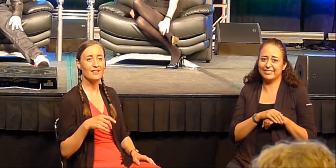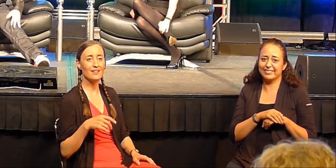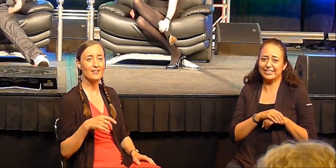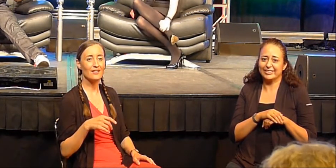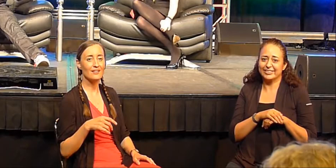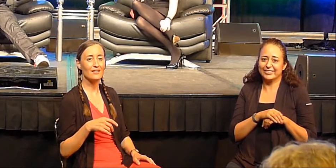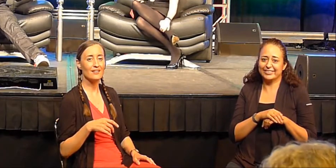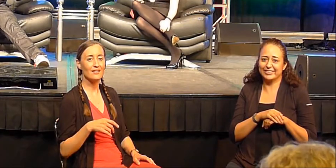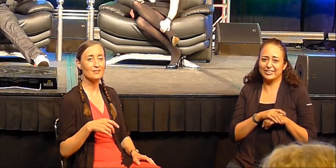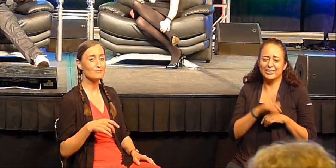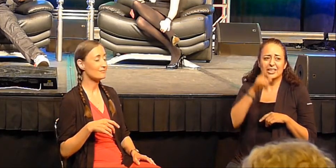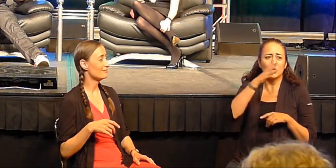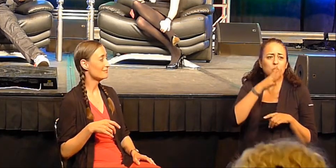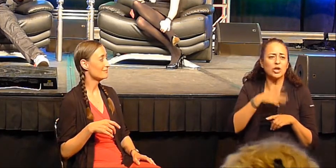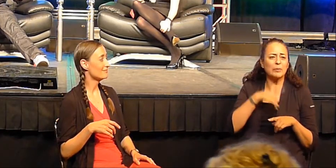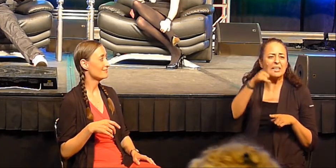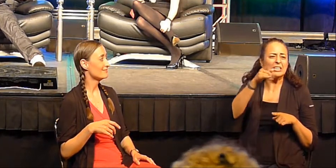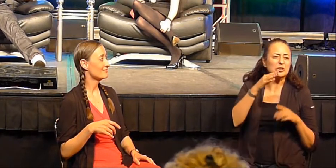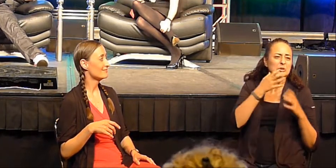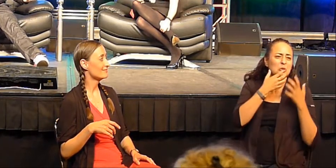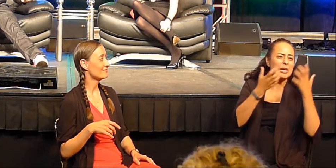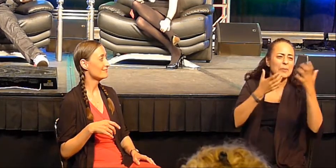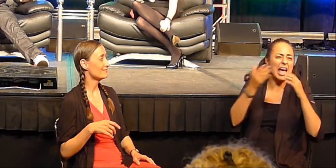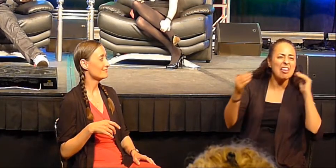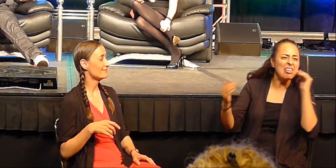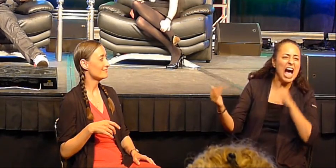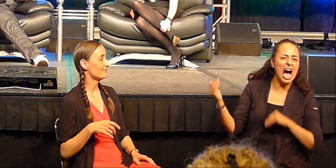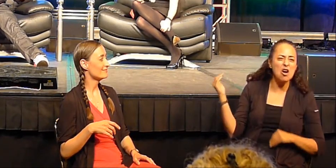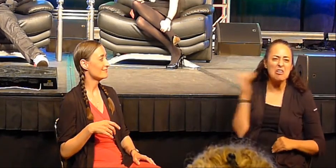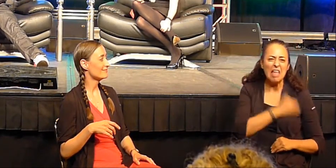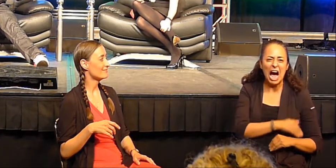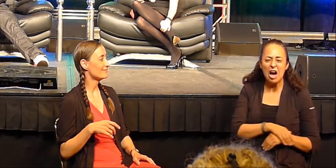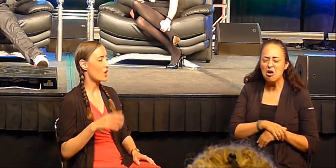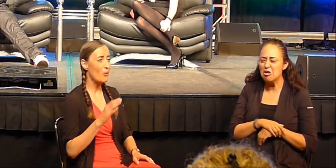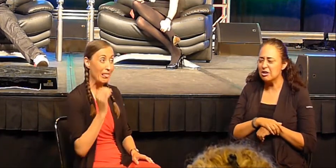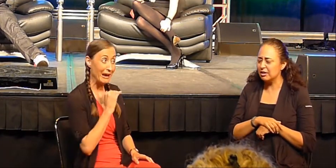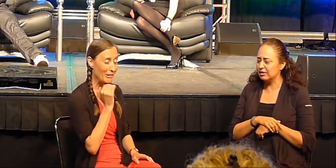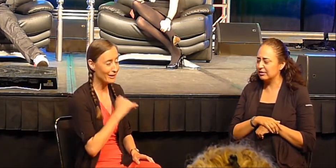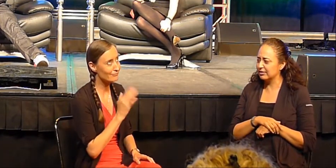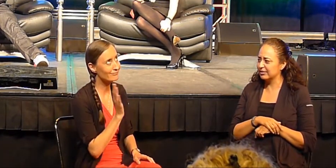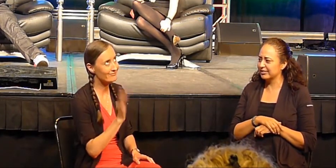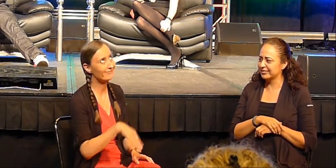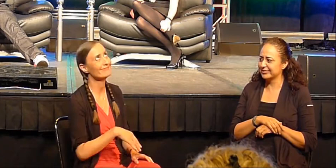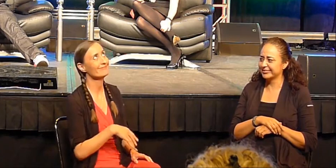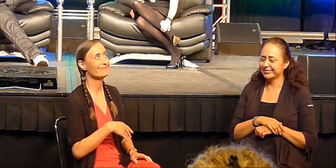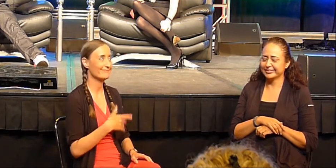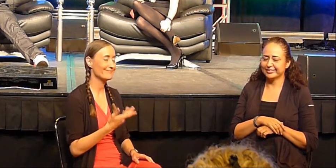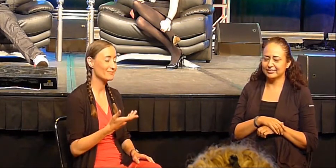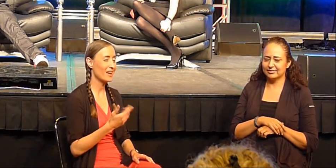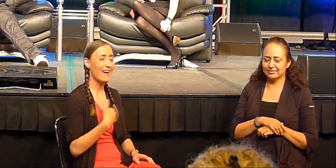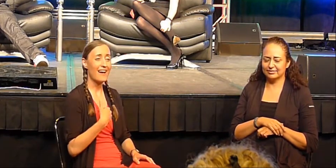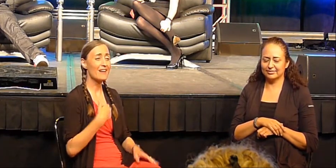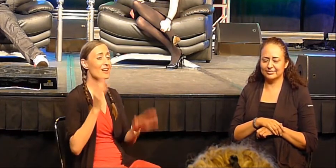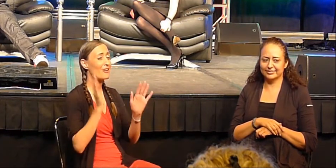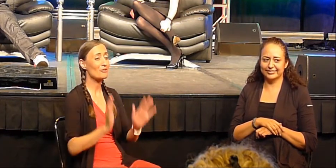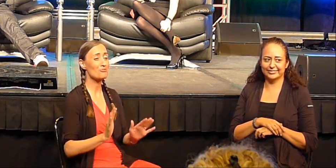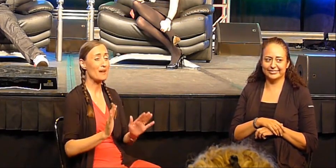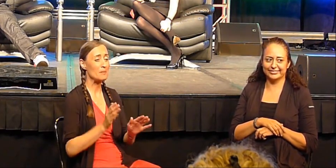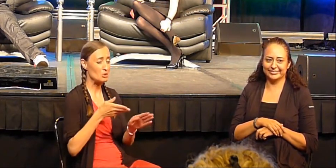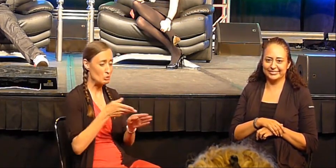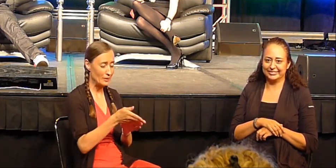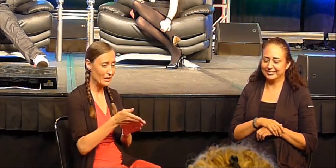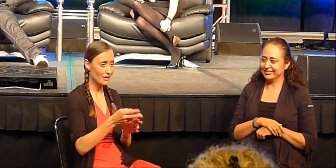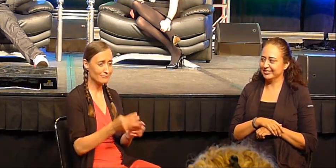I always say I'm blessed to be a working actor. Honestly, I have had such an incredible career. If you look at my work, I mean,